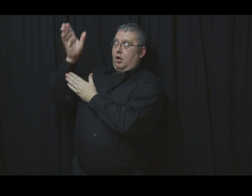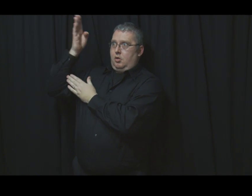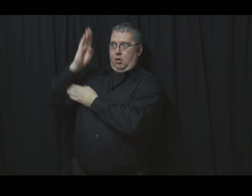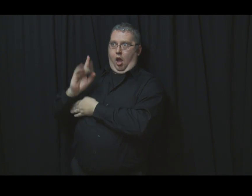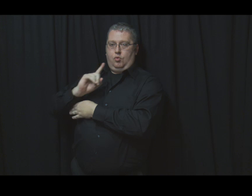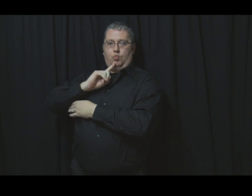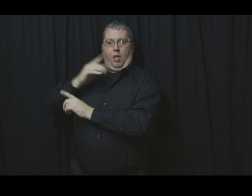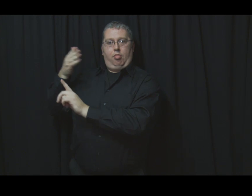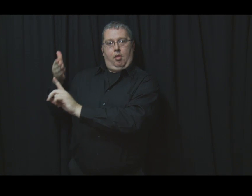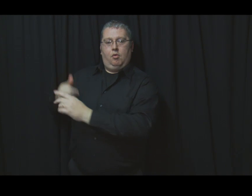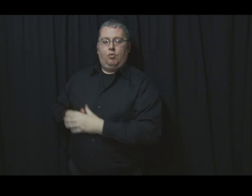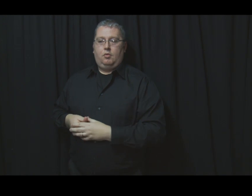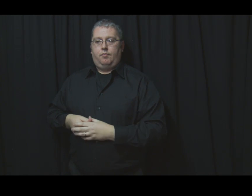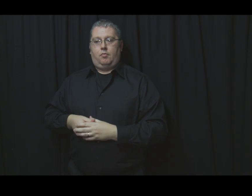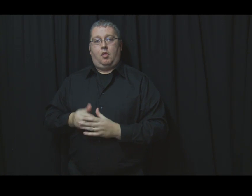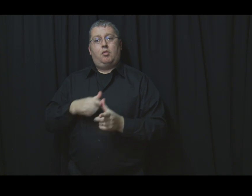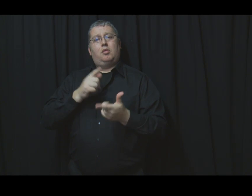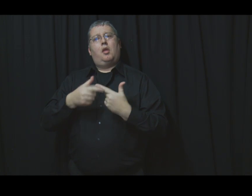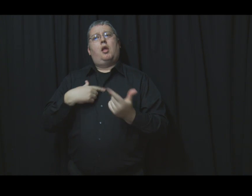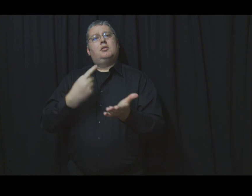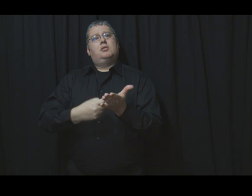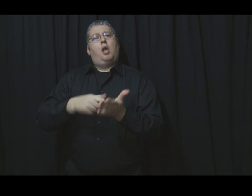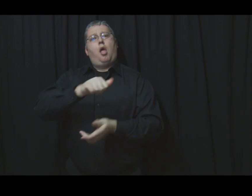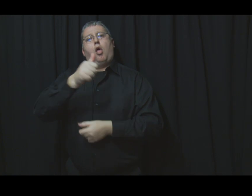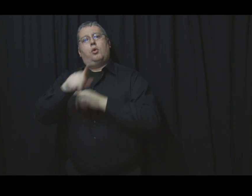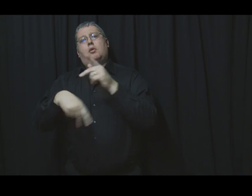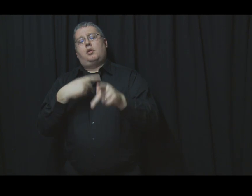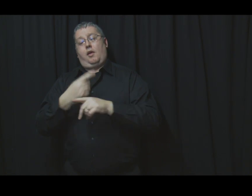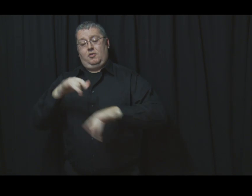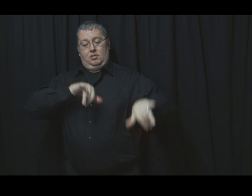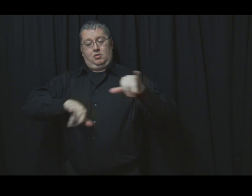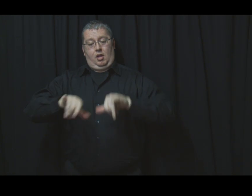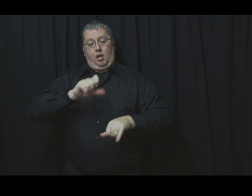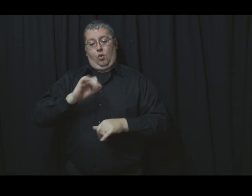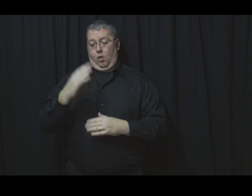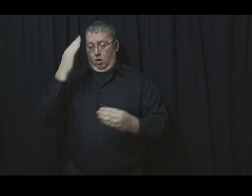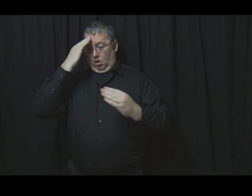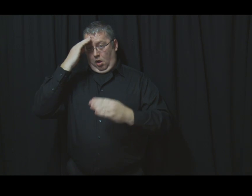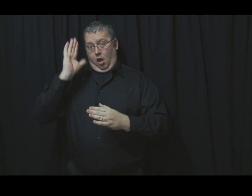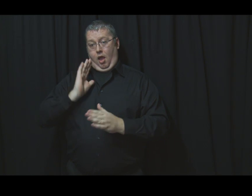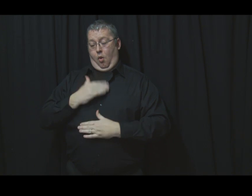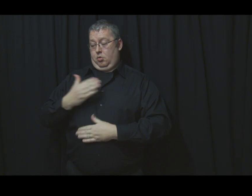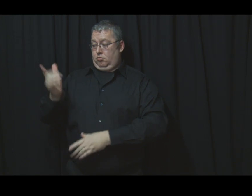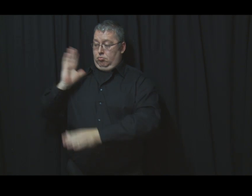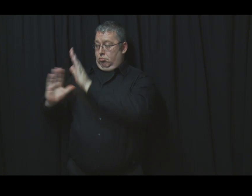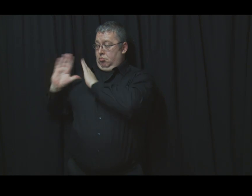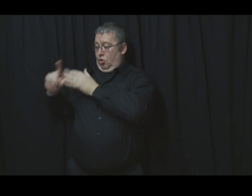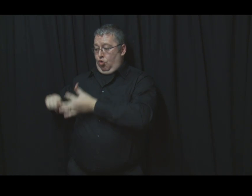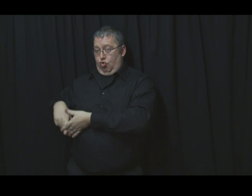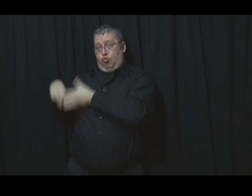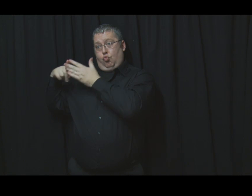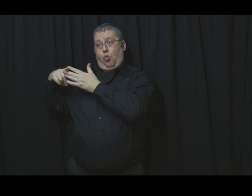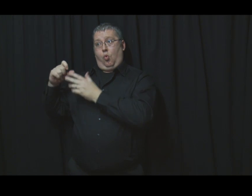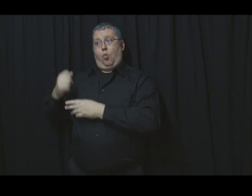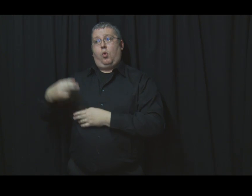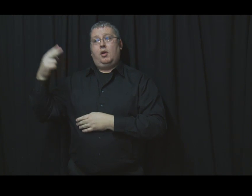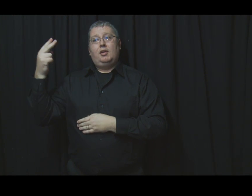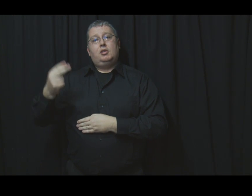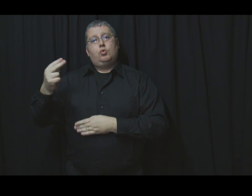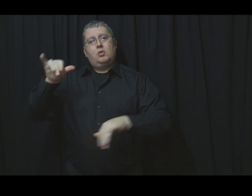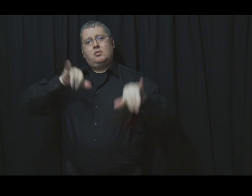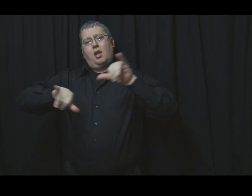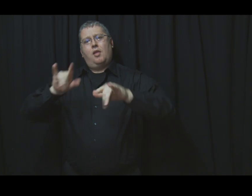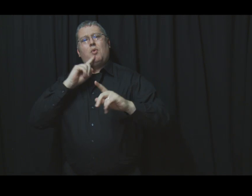statement, I also discussed a different type of science or knowledge, origins or historical science. See, again, there's a confusion here,